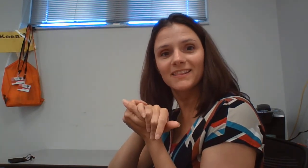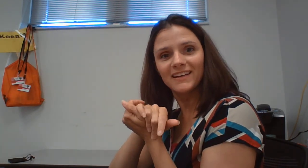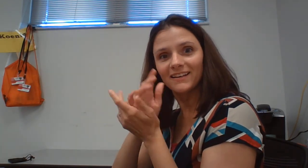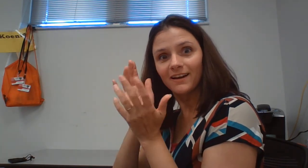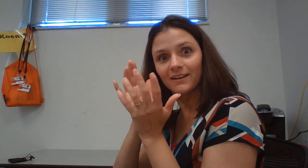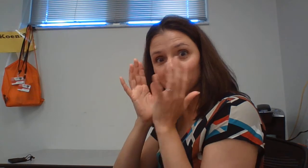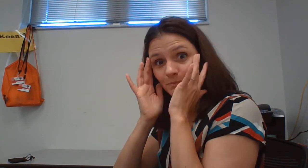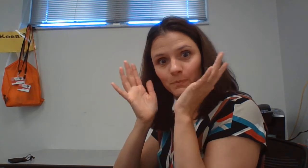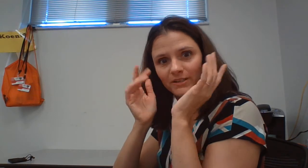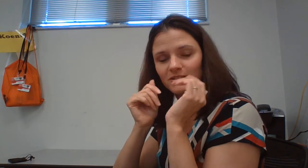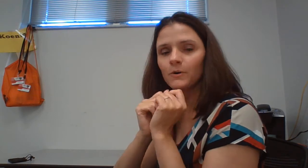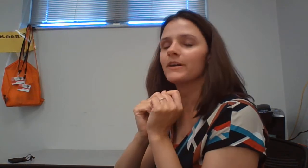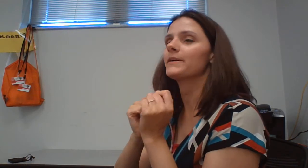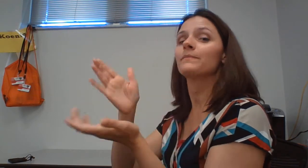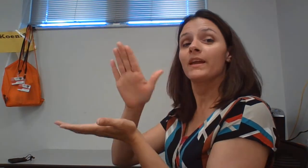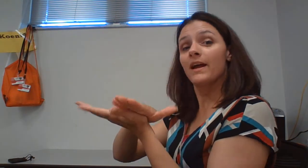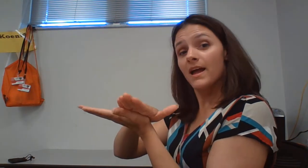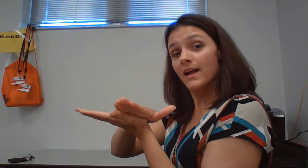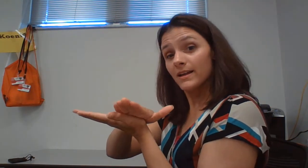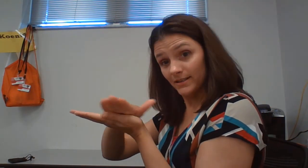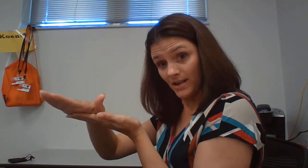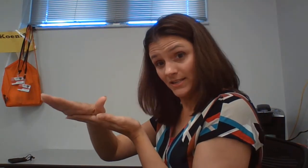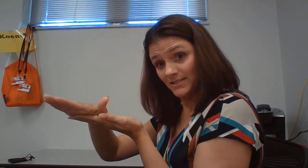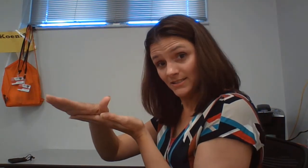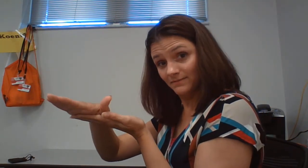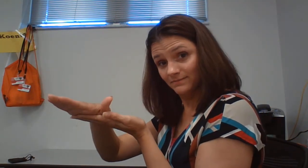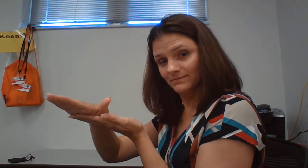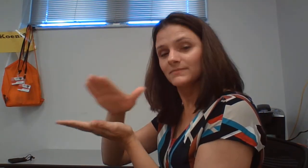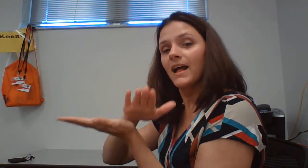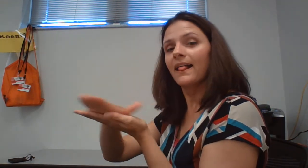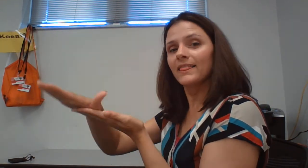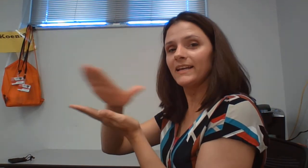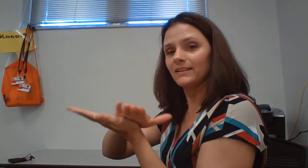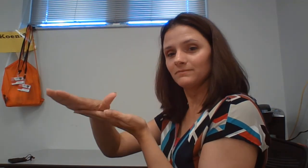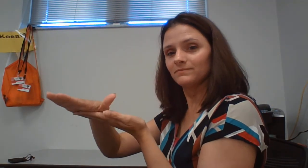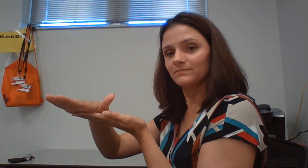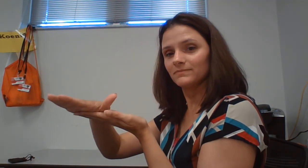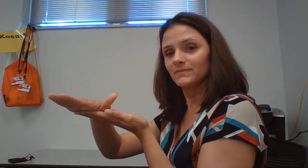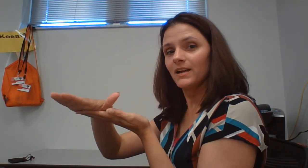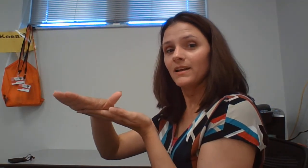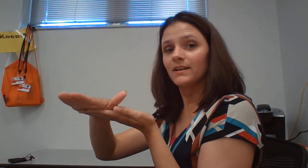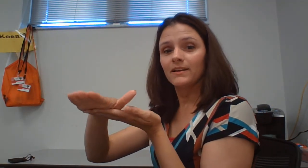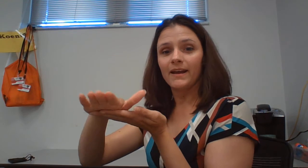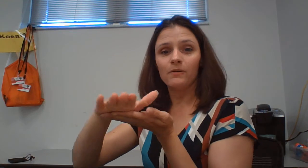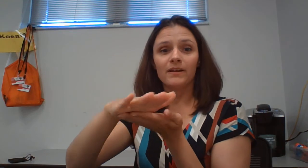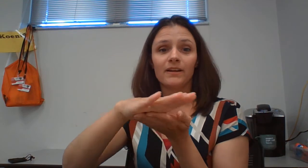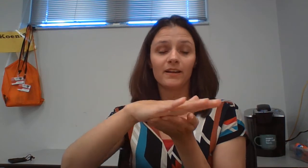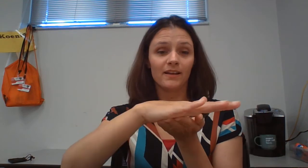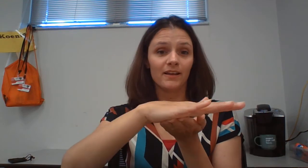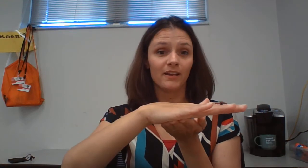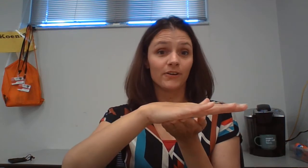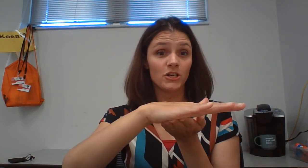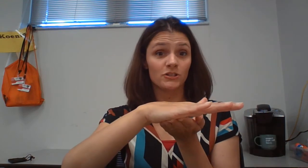clean. Brain's not working. Nice. Clean. Now, if I change the